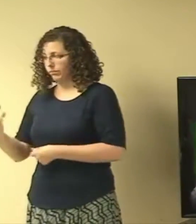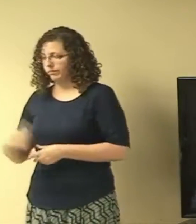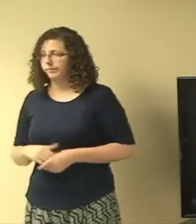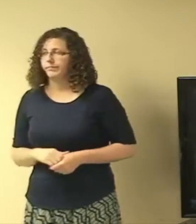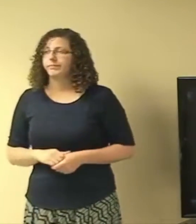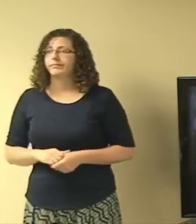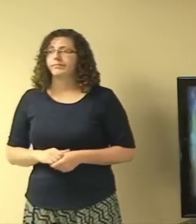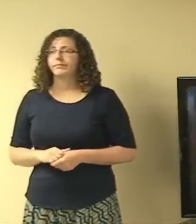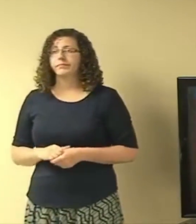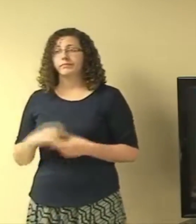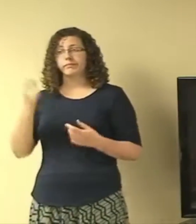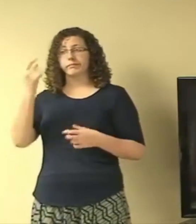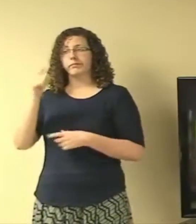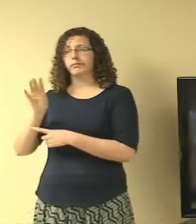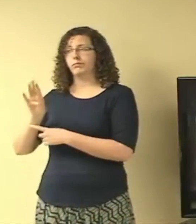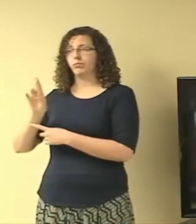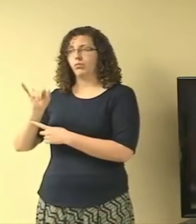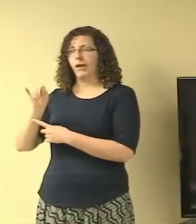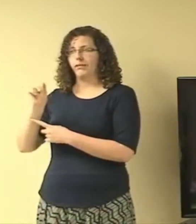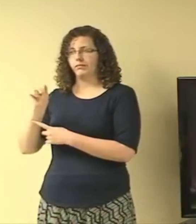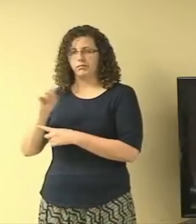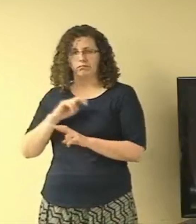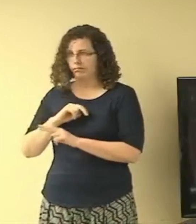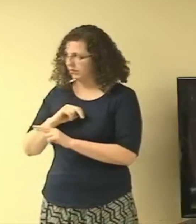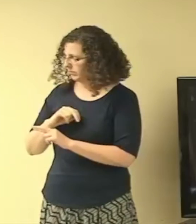Now, Brian is going to...